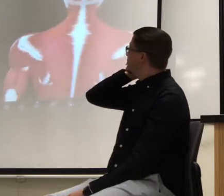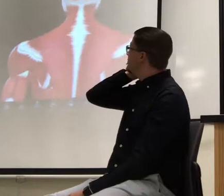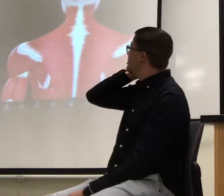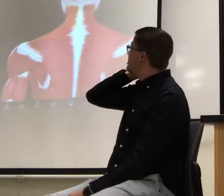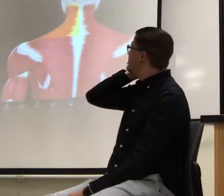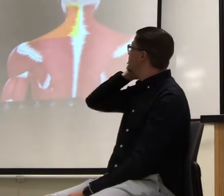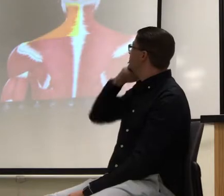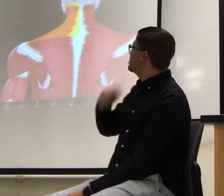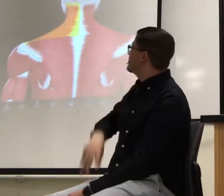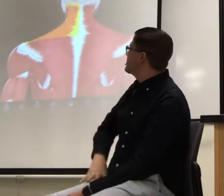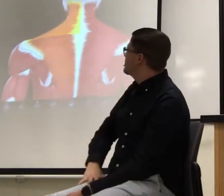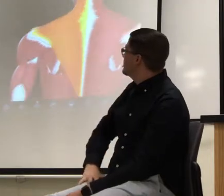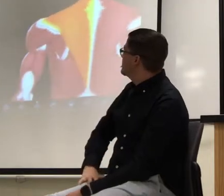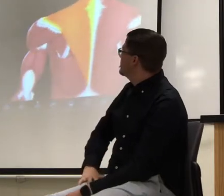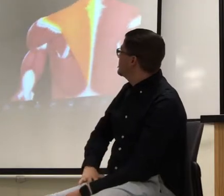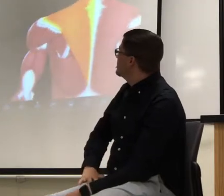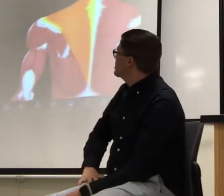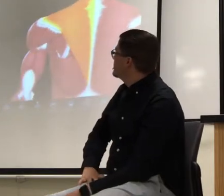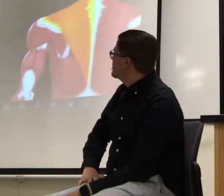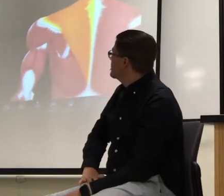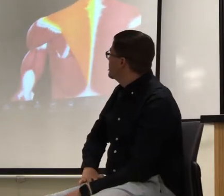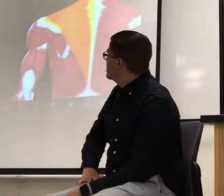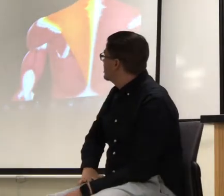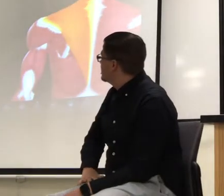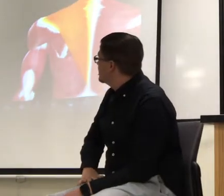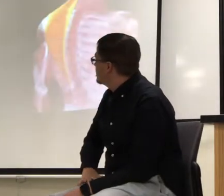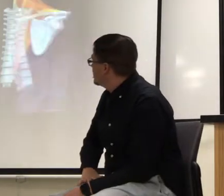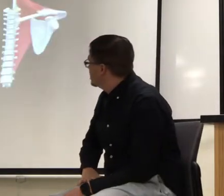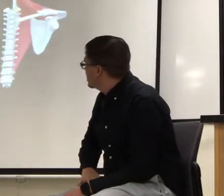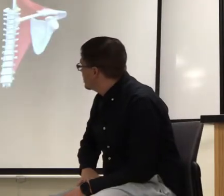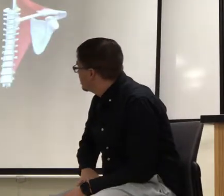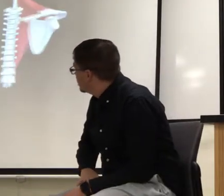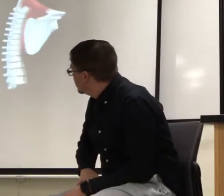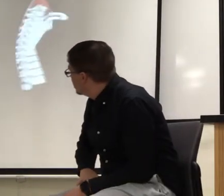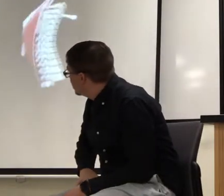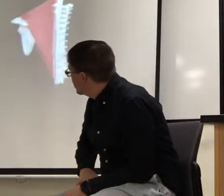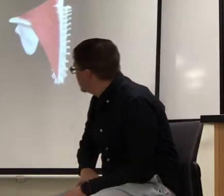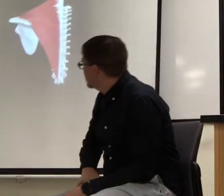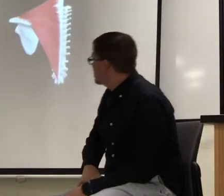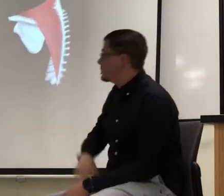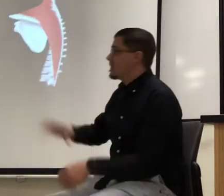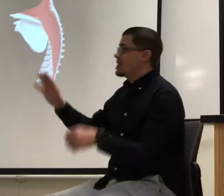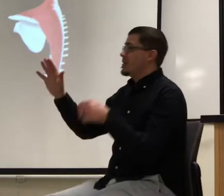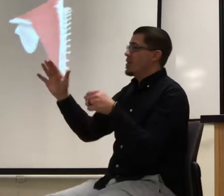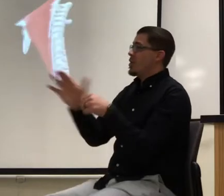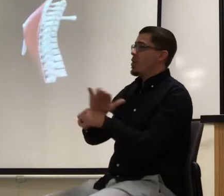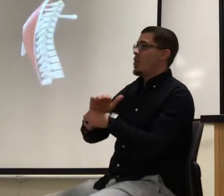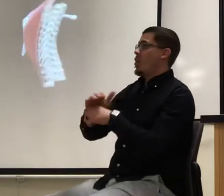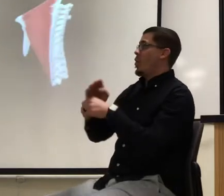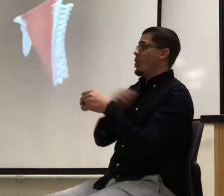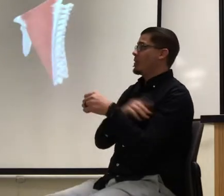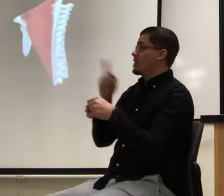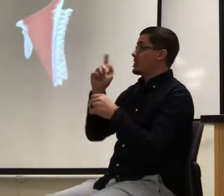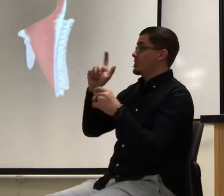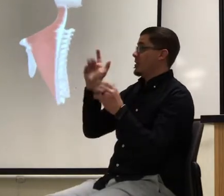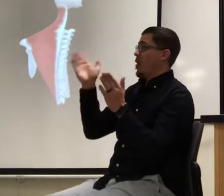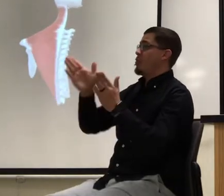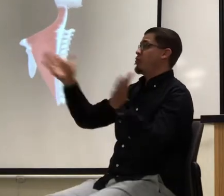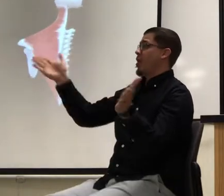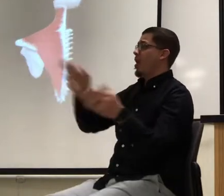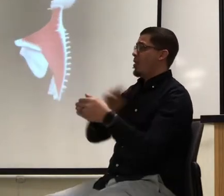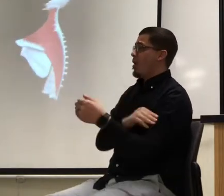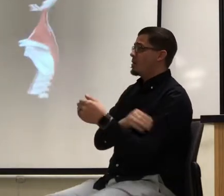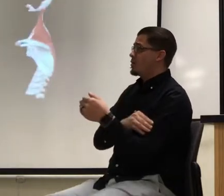Okay. Again, let me highlight the whole thing and isolate it. So looking at the whole muscle, it's a pretty broad muscle. What I like